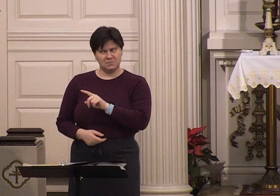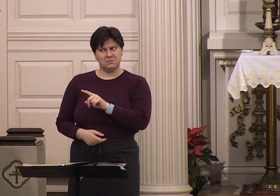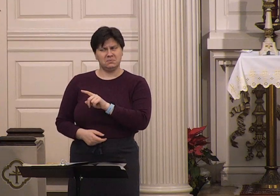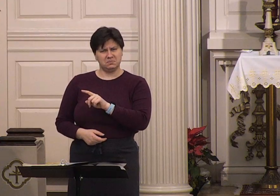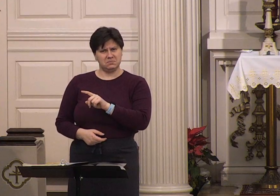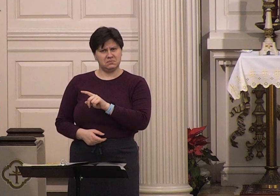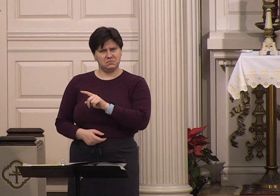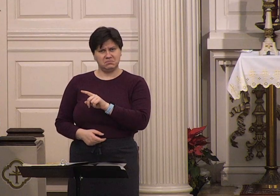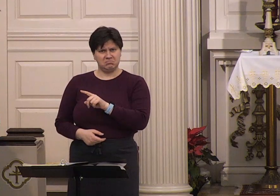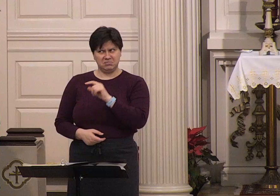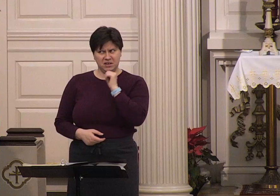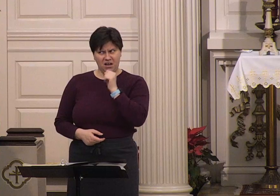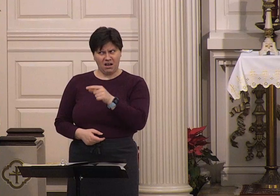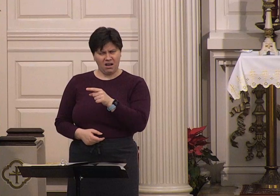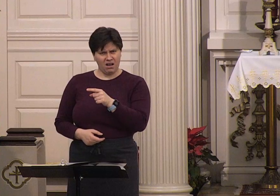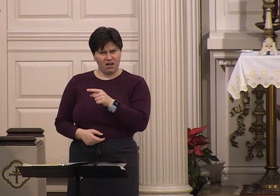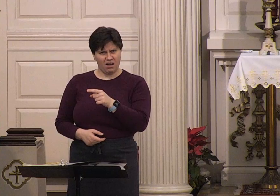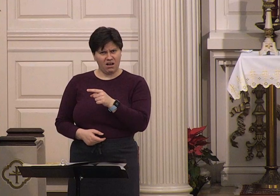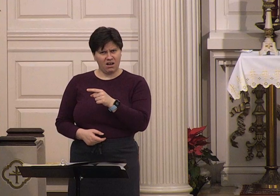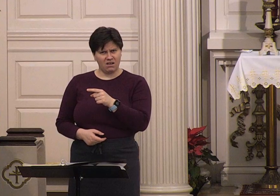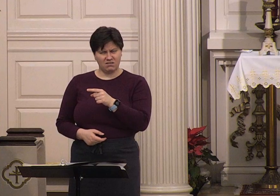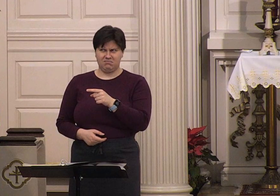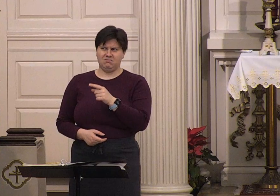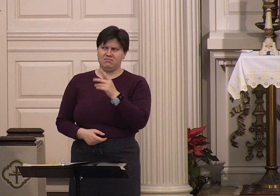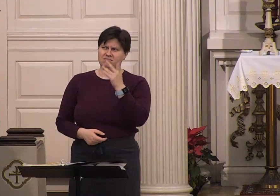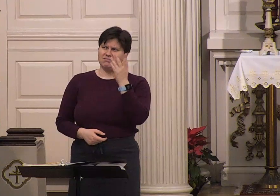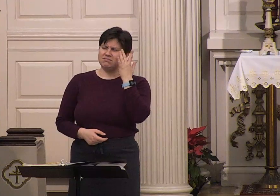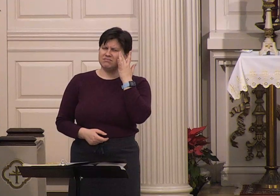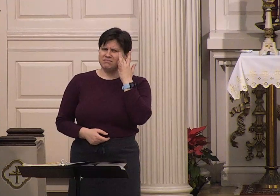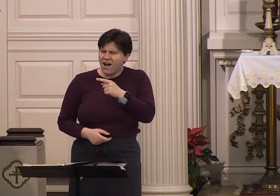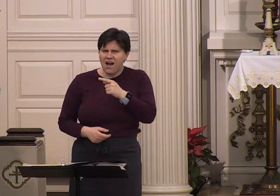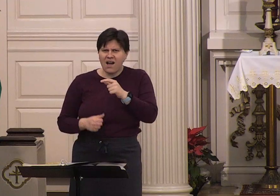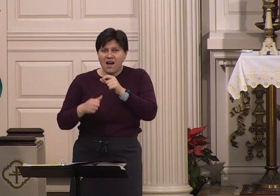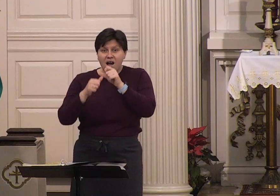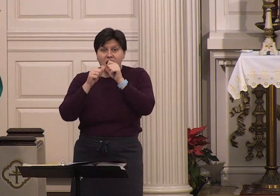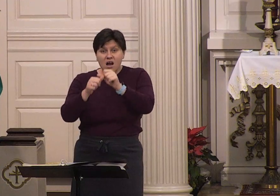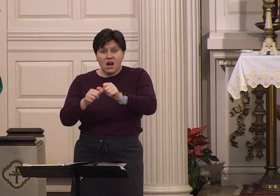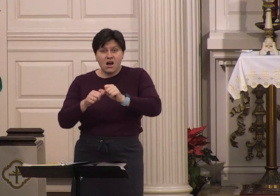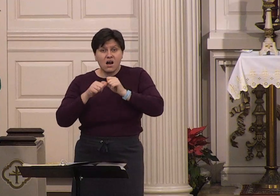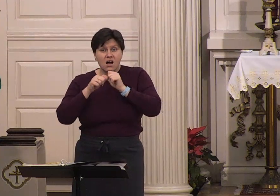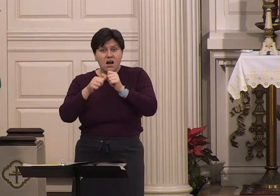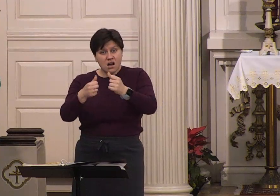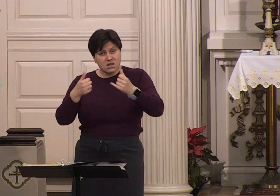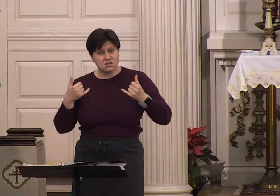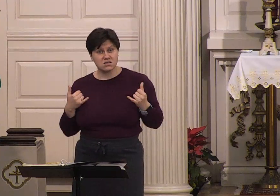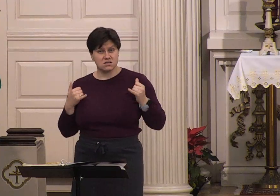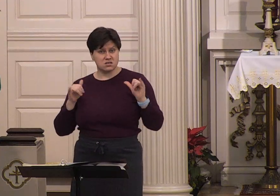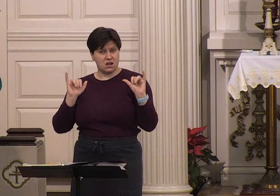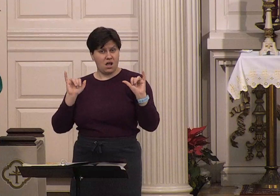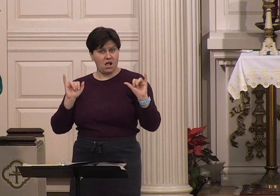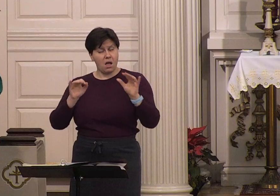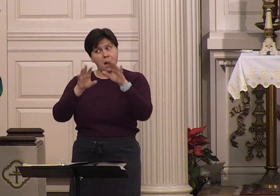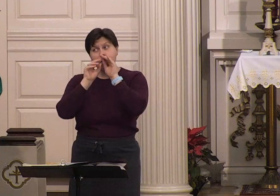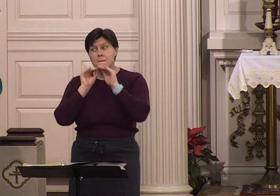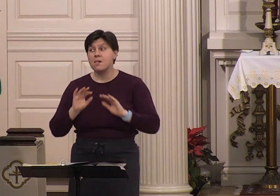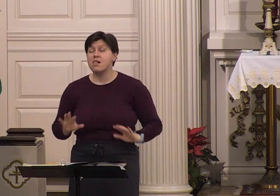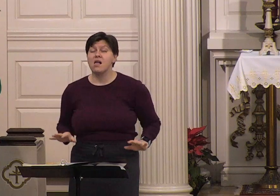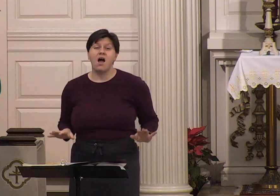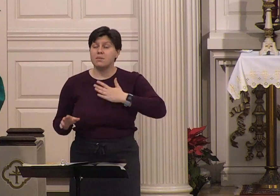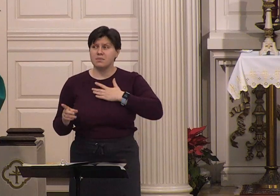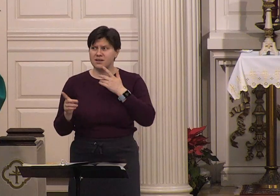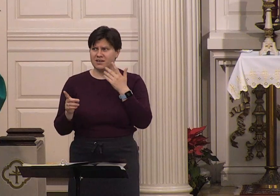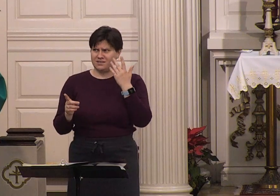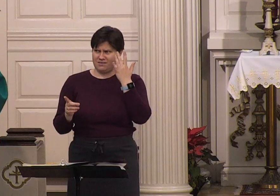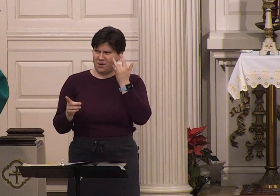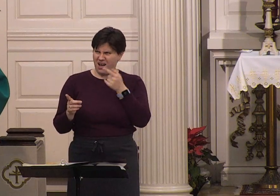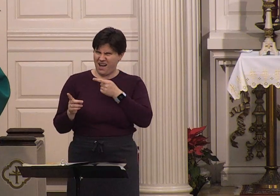her. Why are they maintaining this blessedness? Are they just